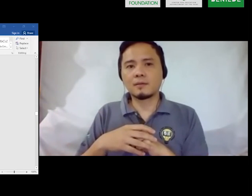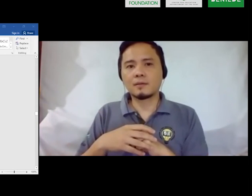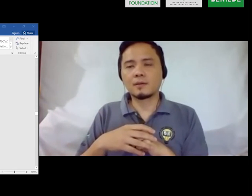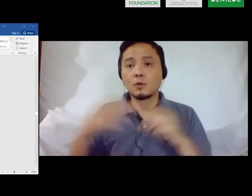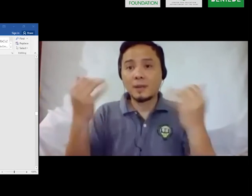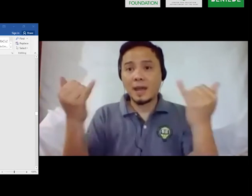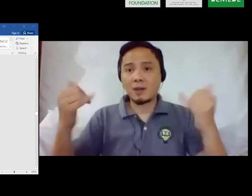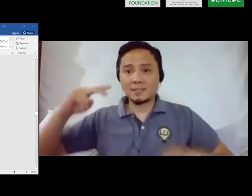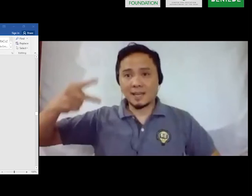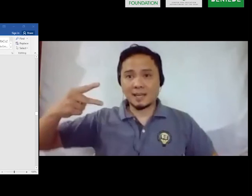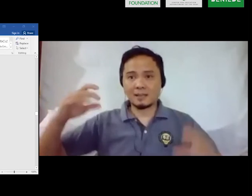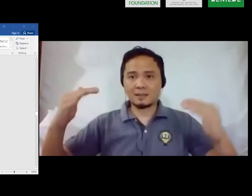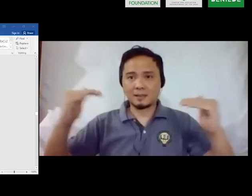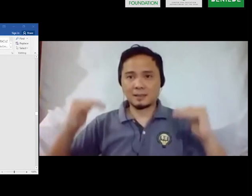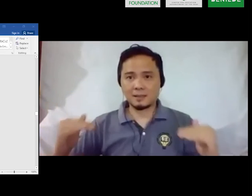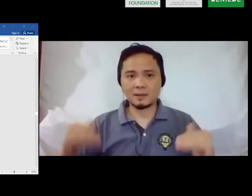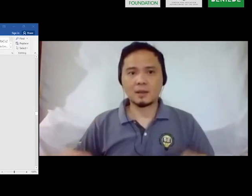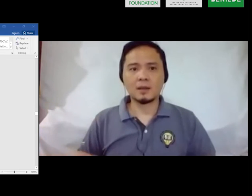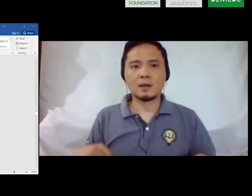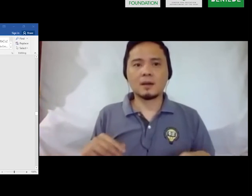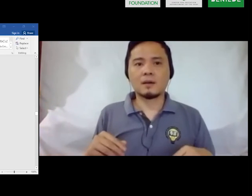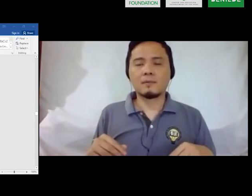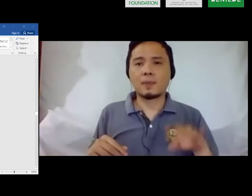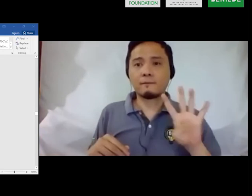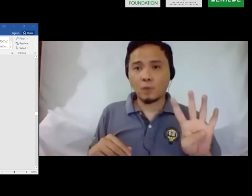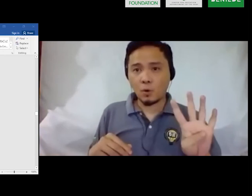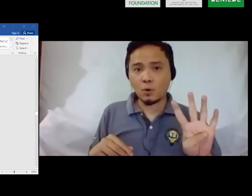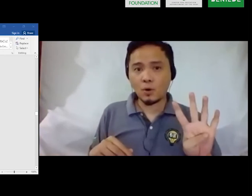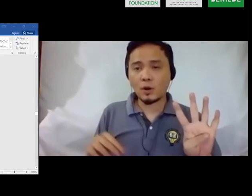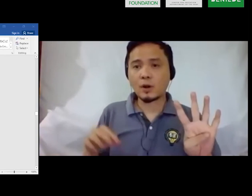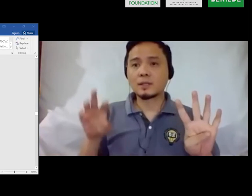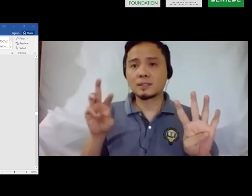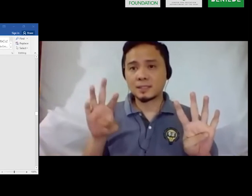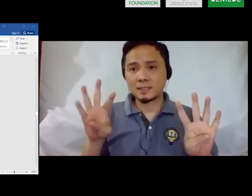subject number. This is 4.